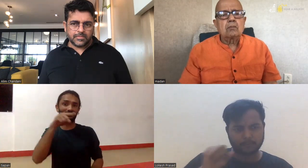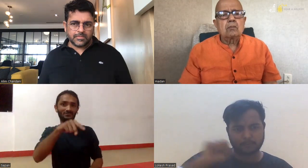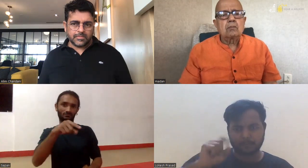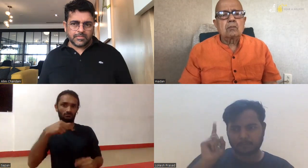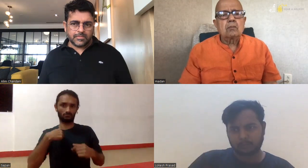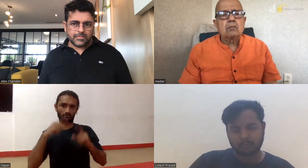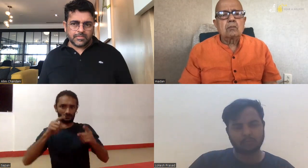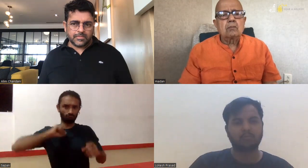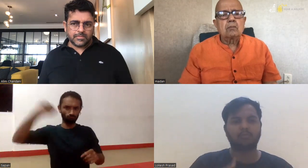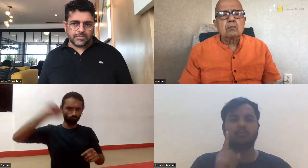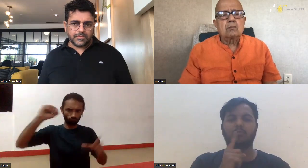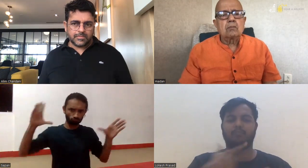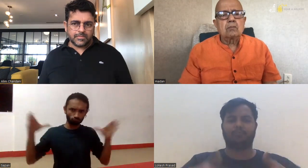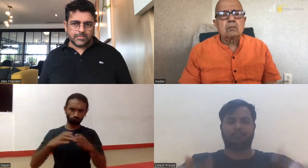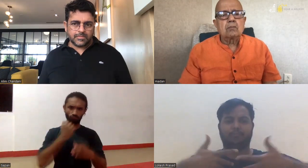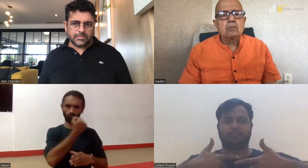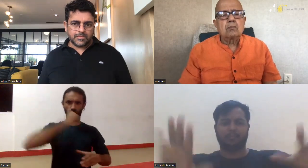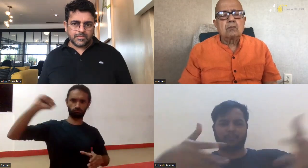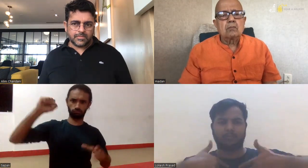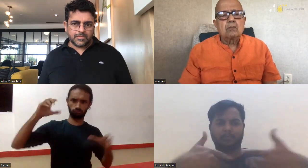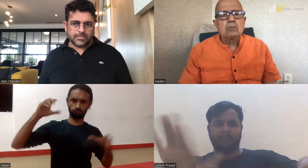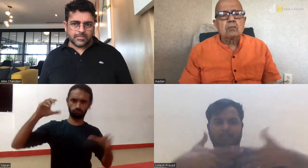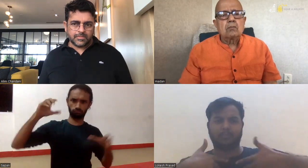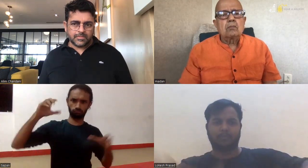Next question. Thank you, Avinash.